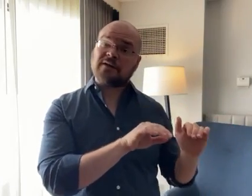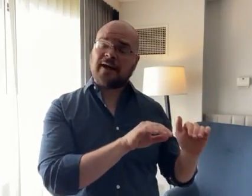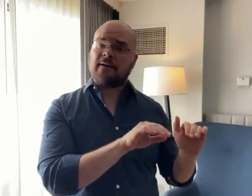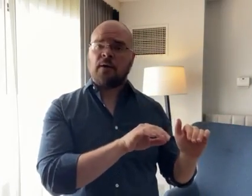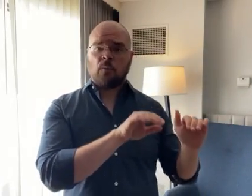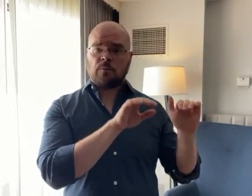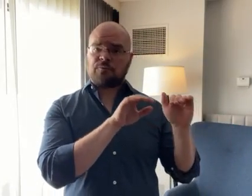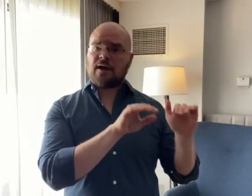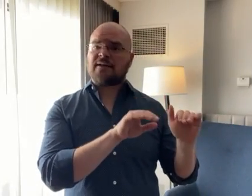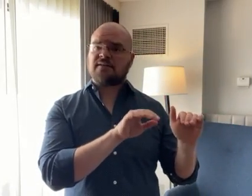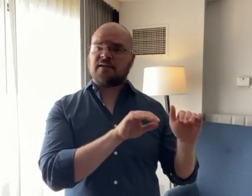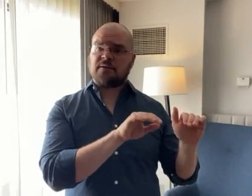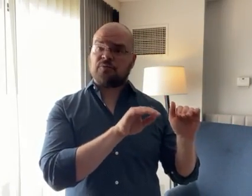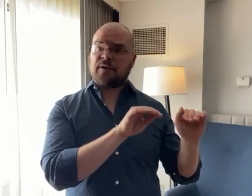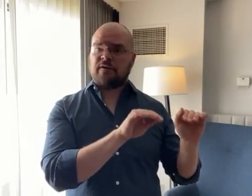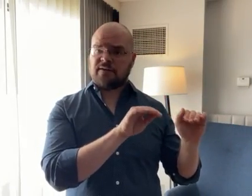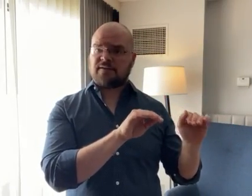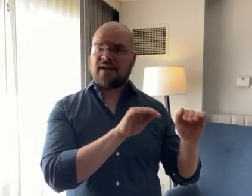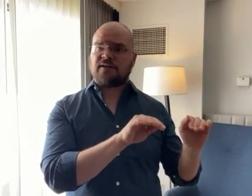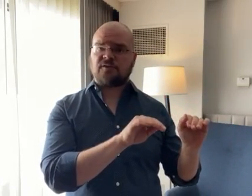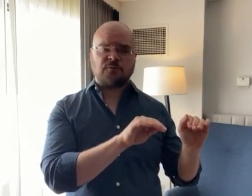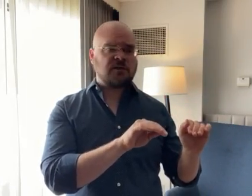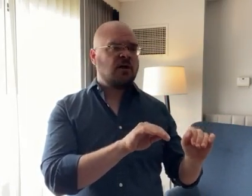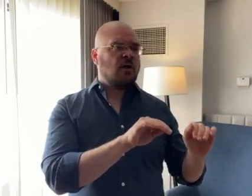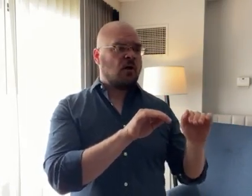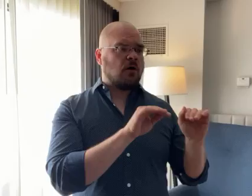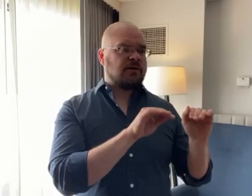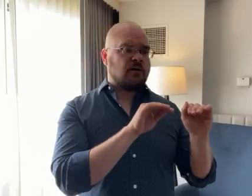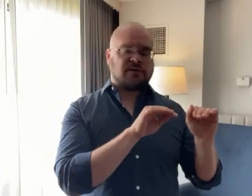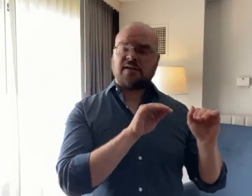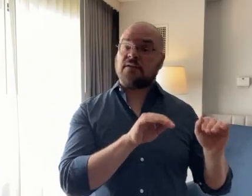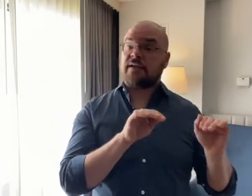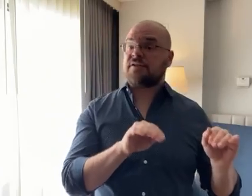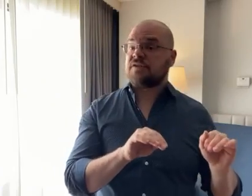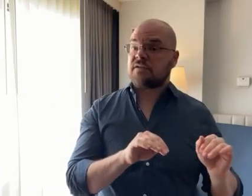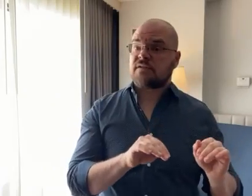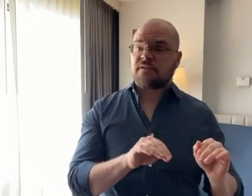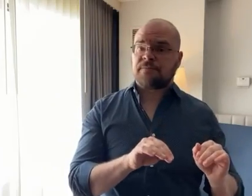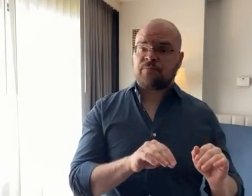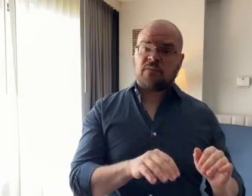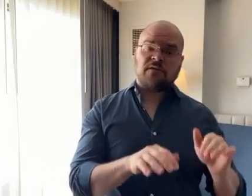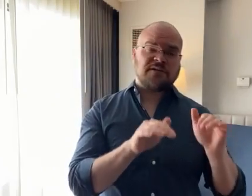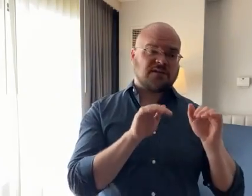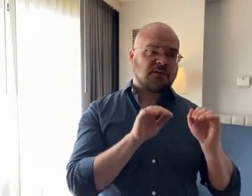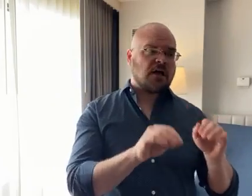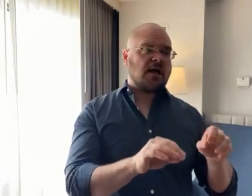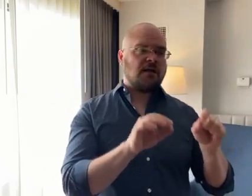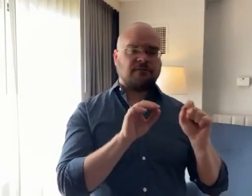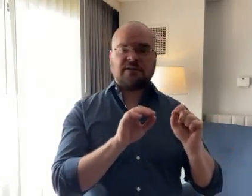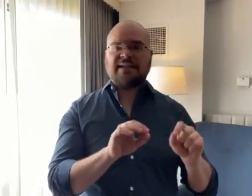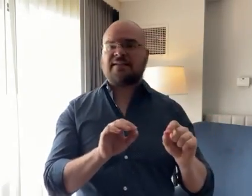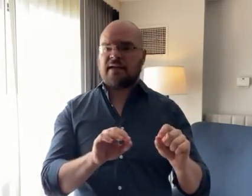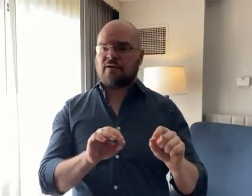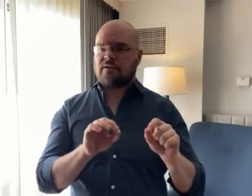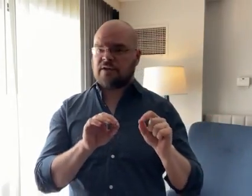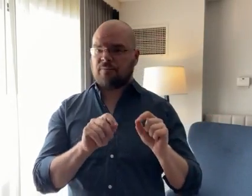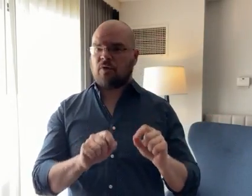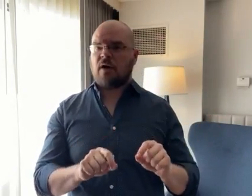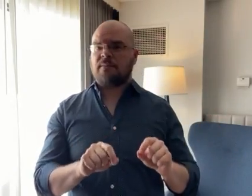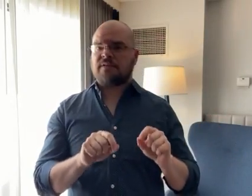at when we're practicing and preparing this excerpt, are the articulations. There is a lot of detail that Brahms